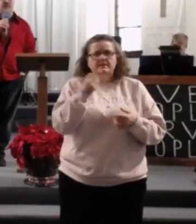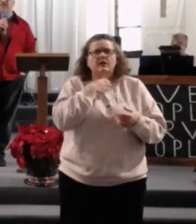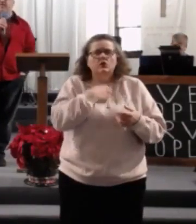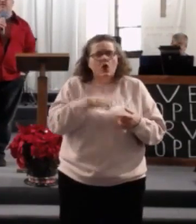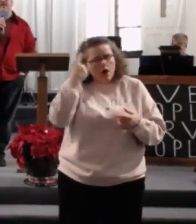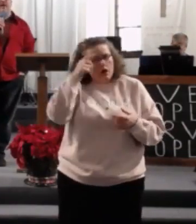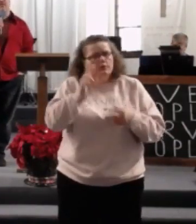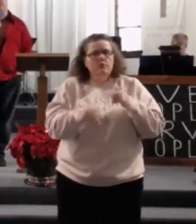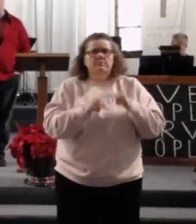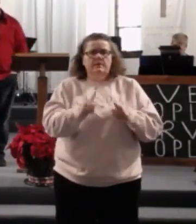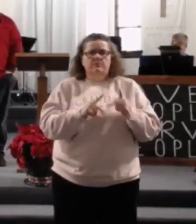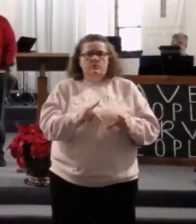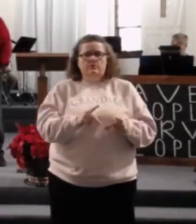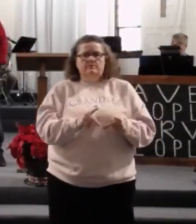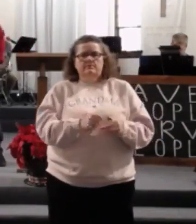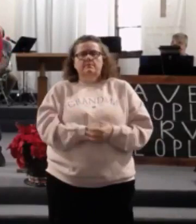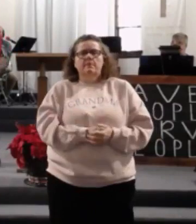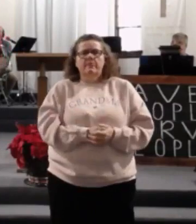We got people that will come...